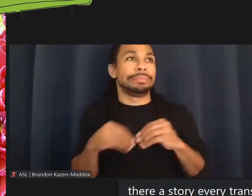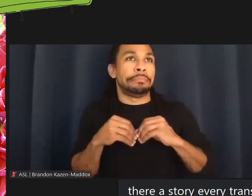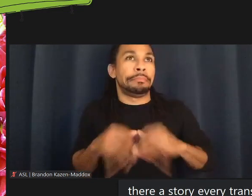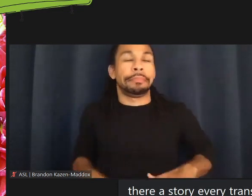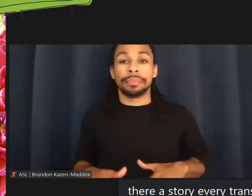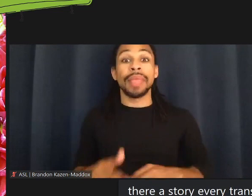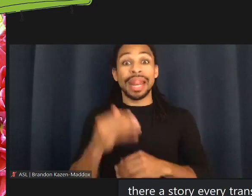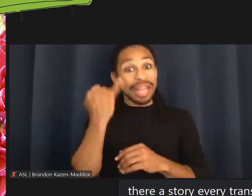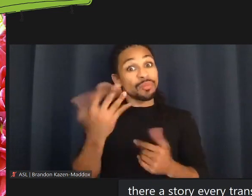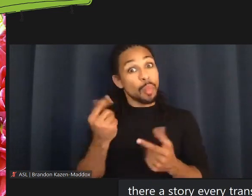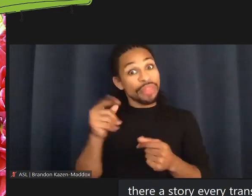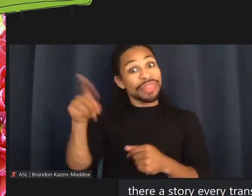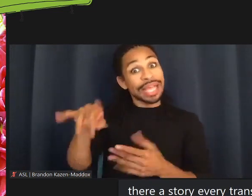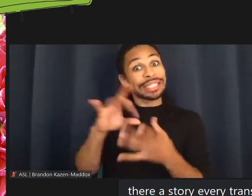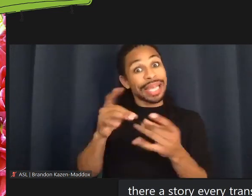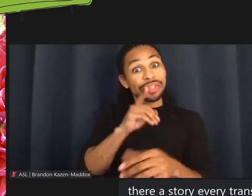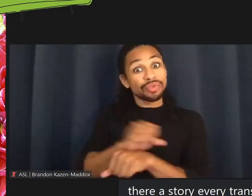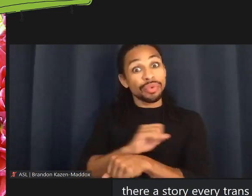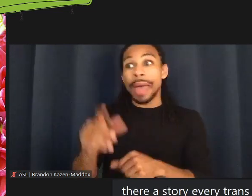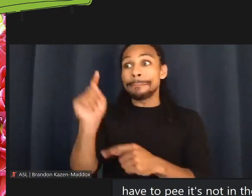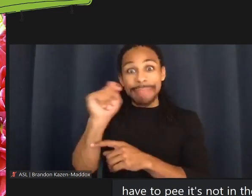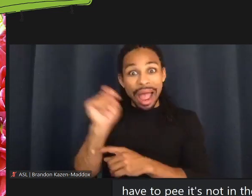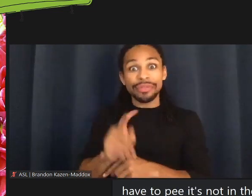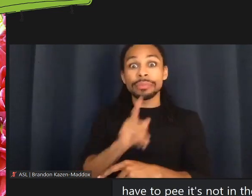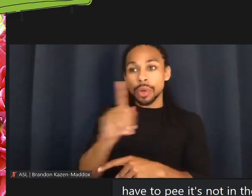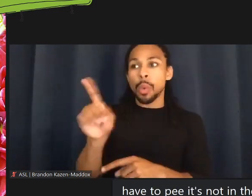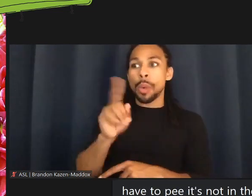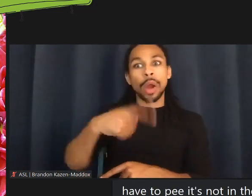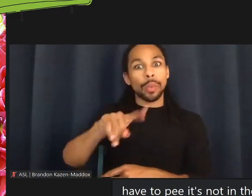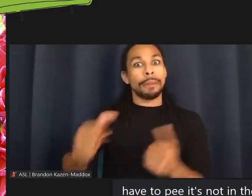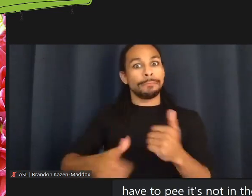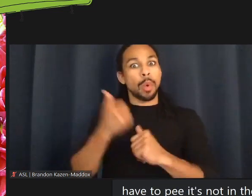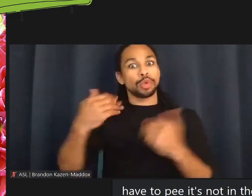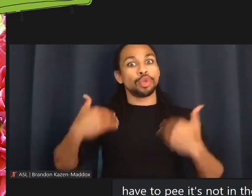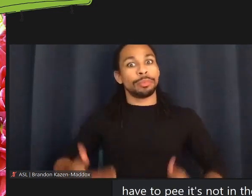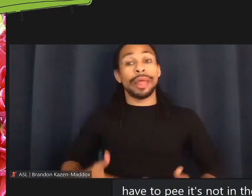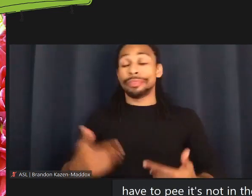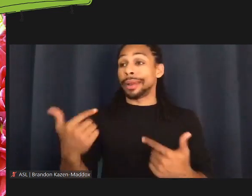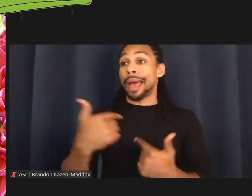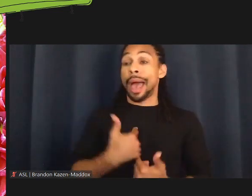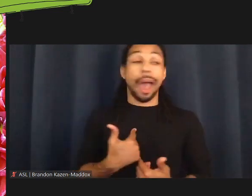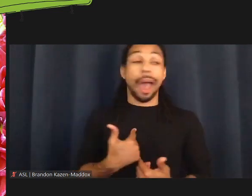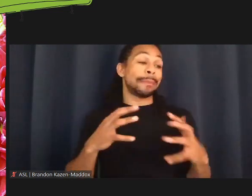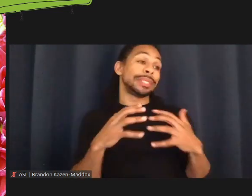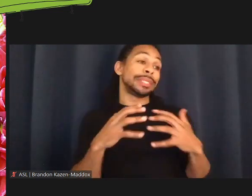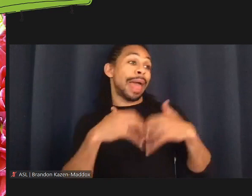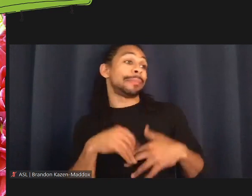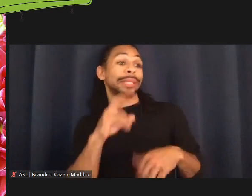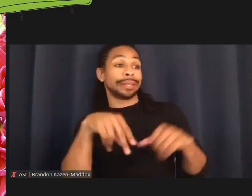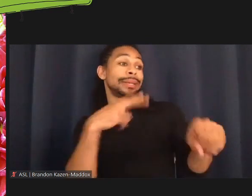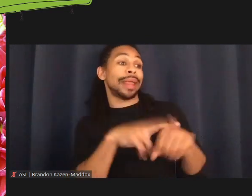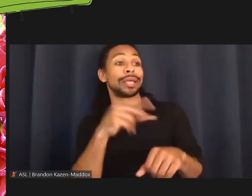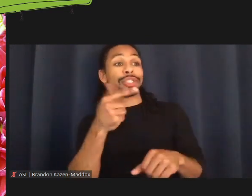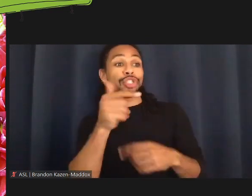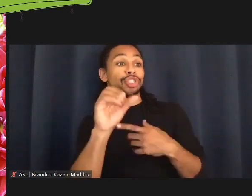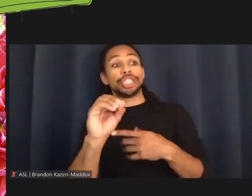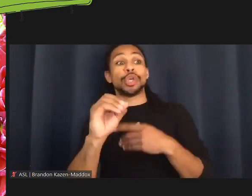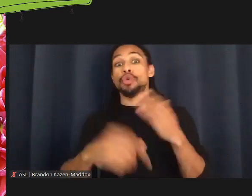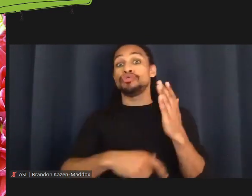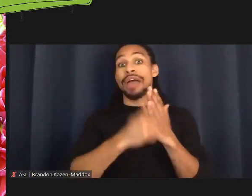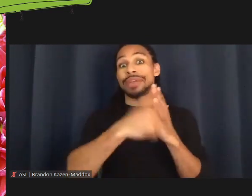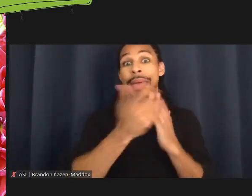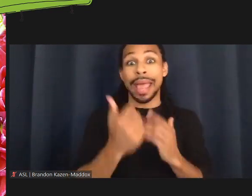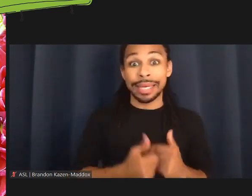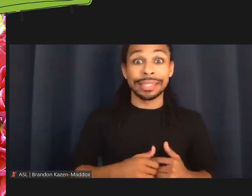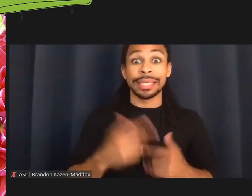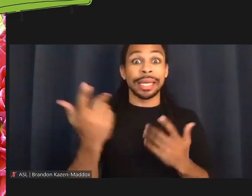that bathrooms are where we are all our most human, then I'm a dilapidated National Geographic. Barely mammal,